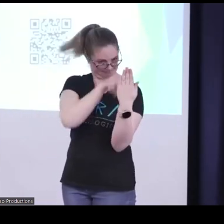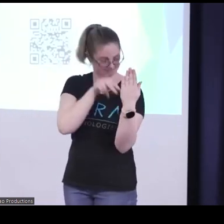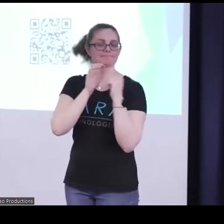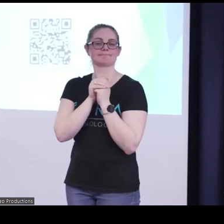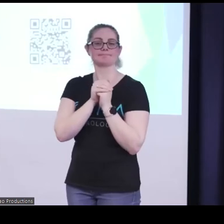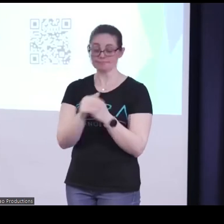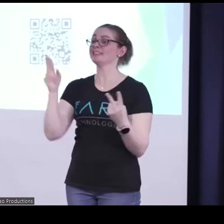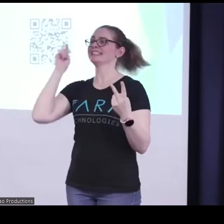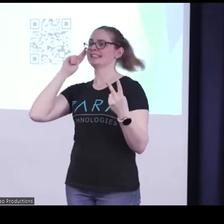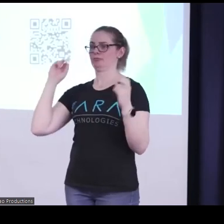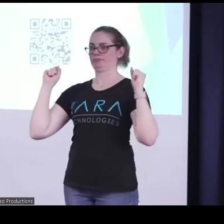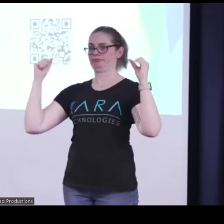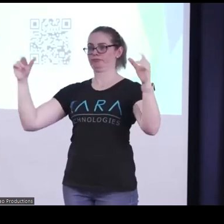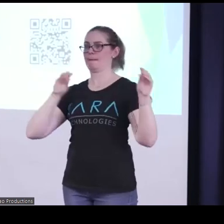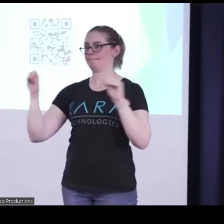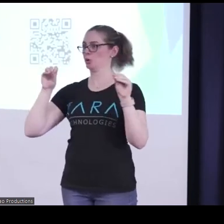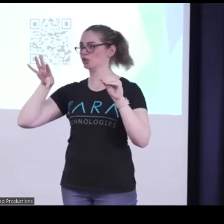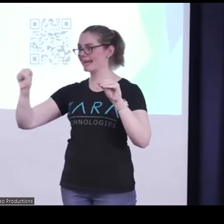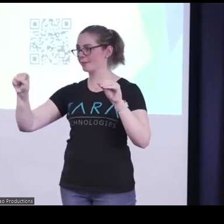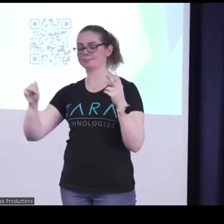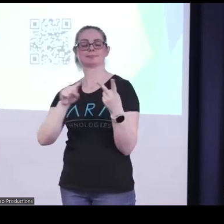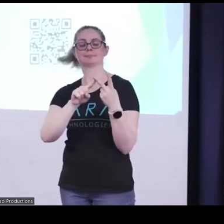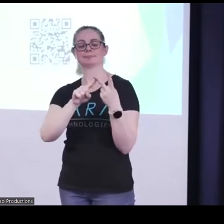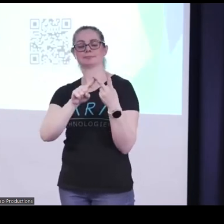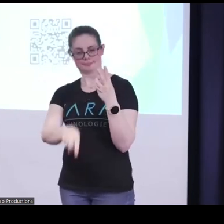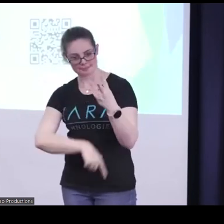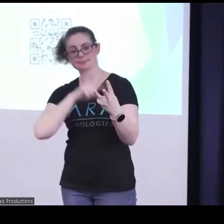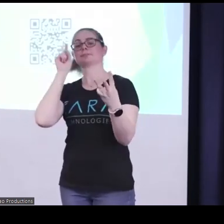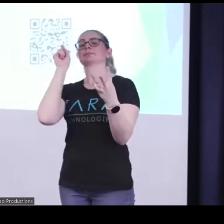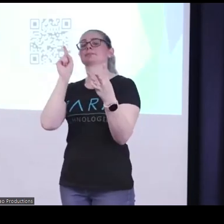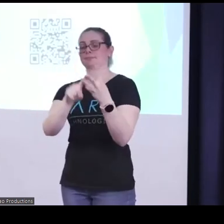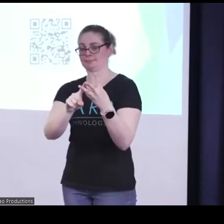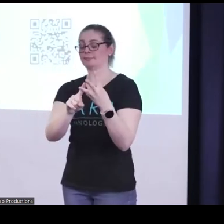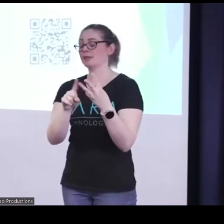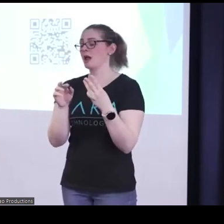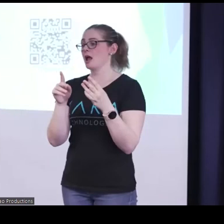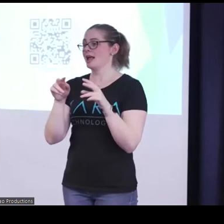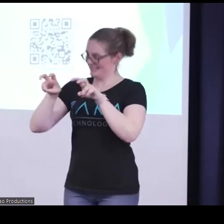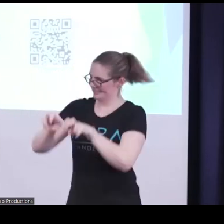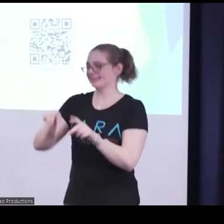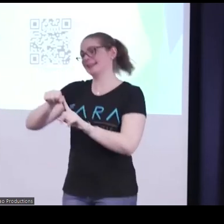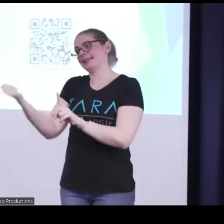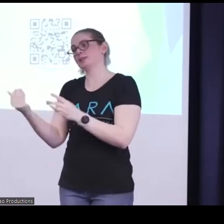the project, it's translated by a deaf person. A deaf person is signing the motion capture,